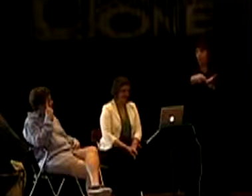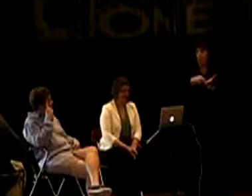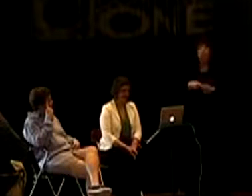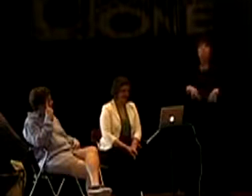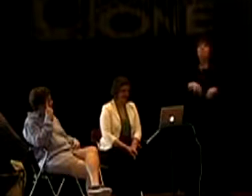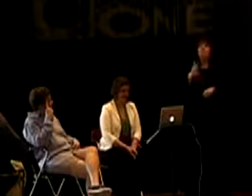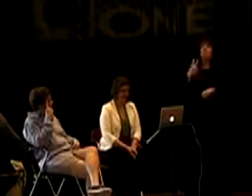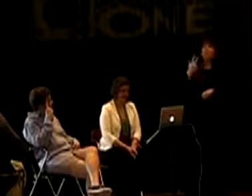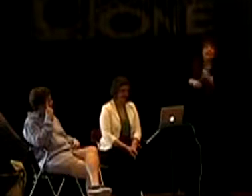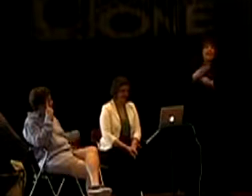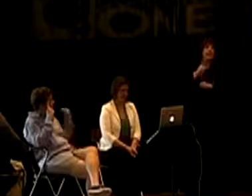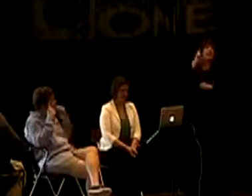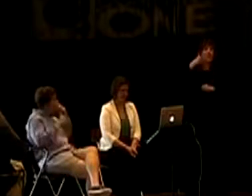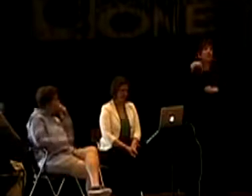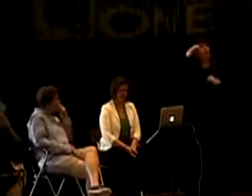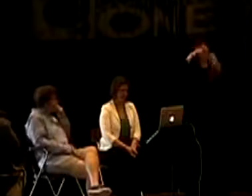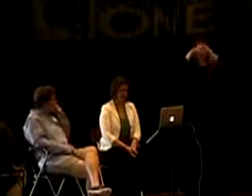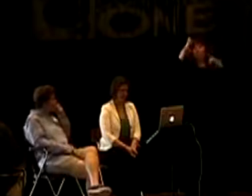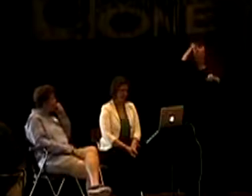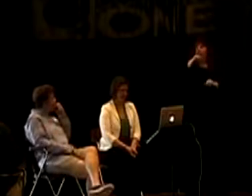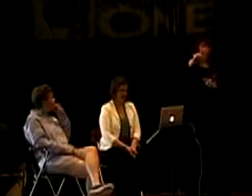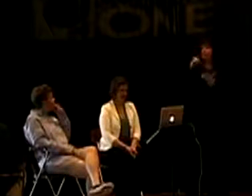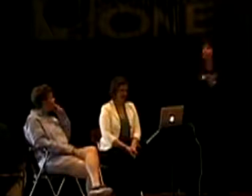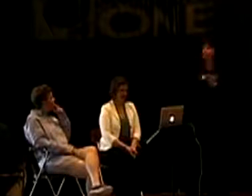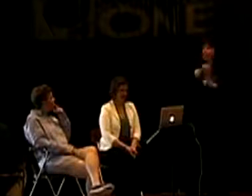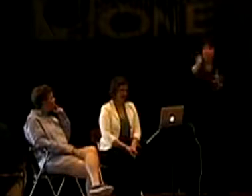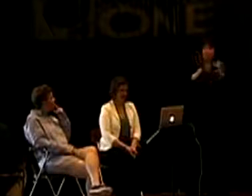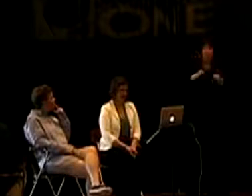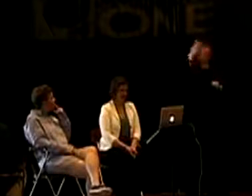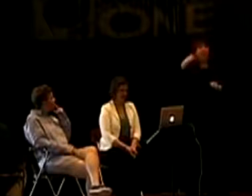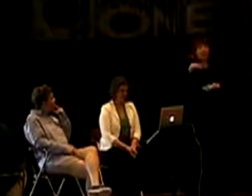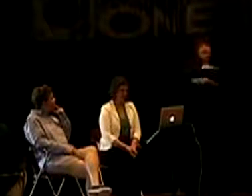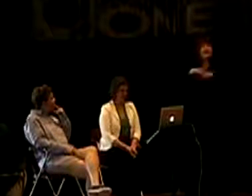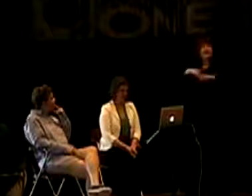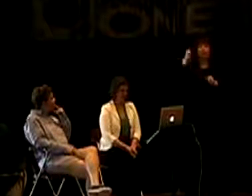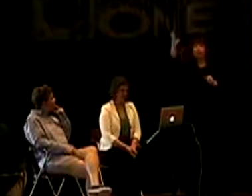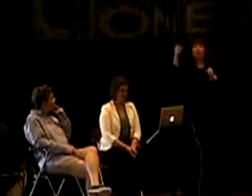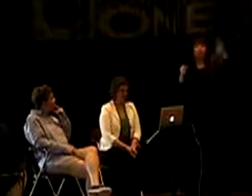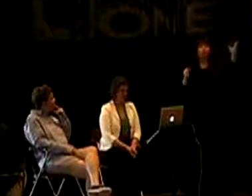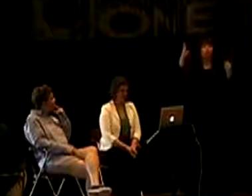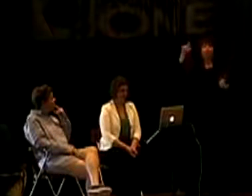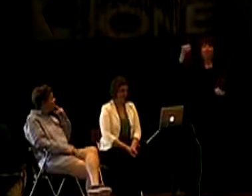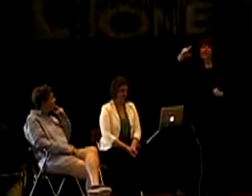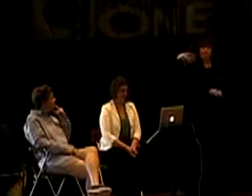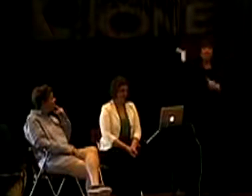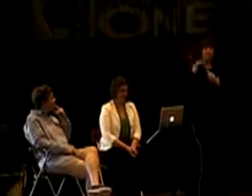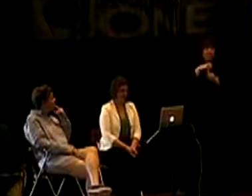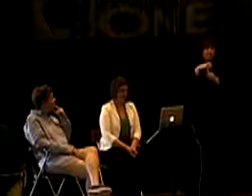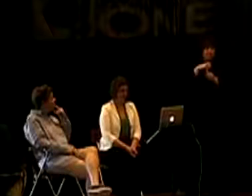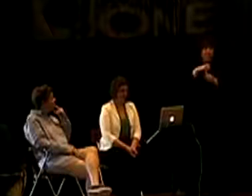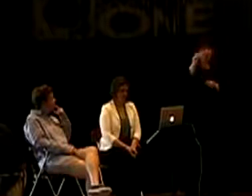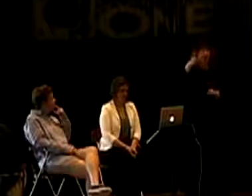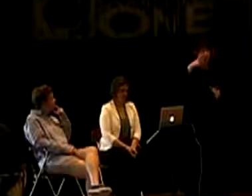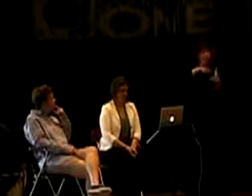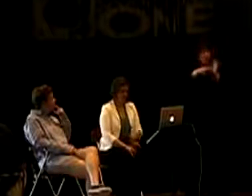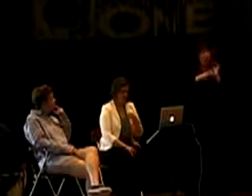thought I'd try it as a play because ASL is amazing on stage. And I will say this, I didn't set out to